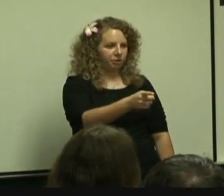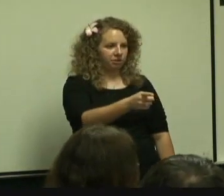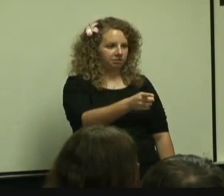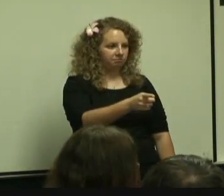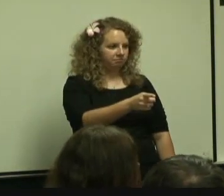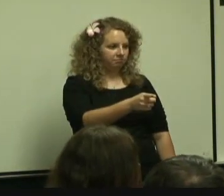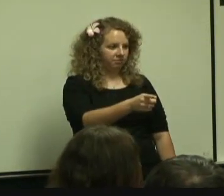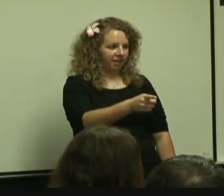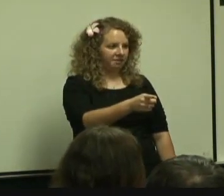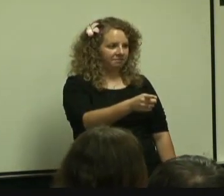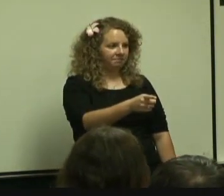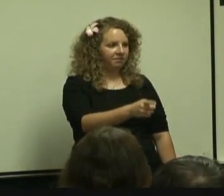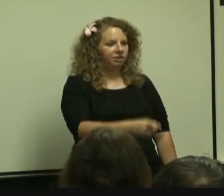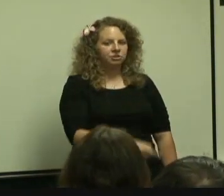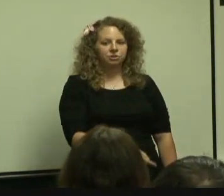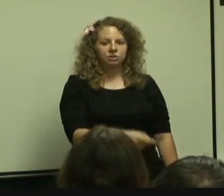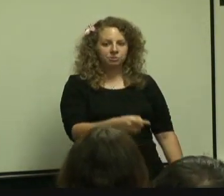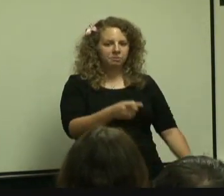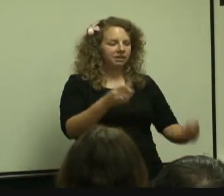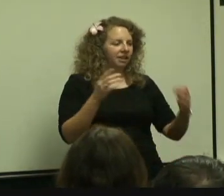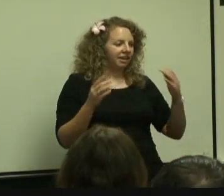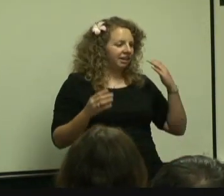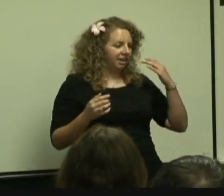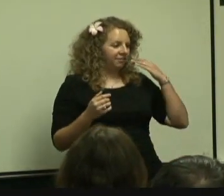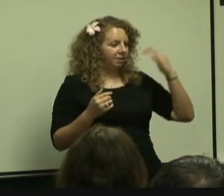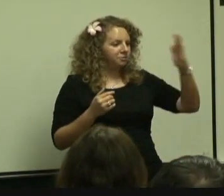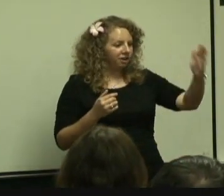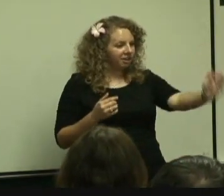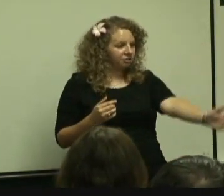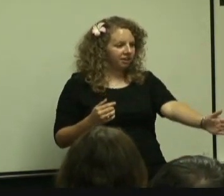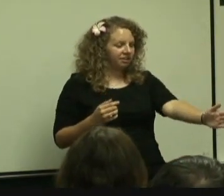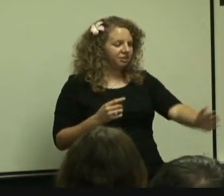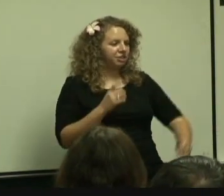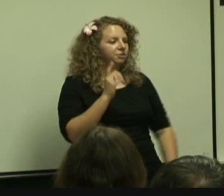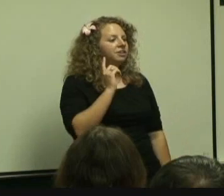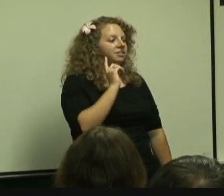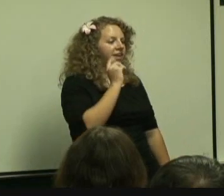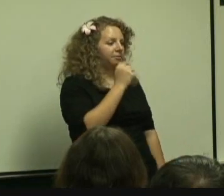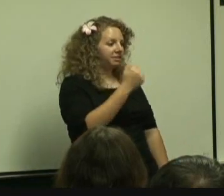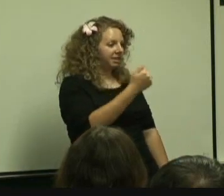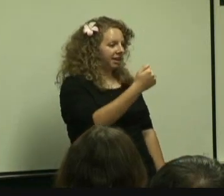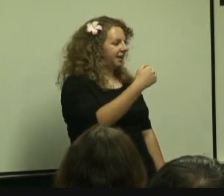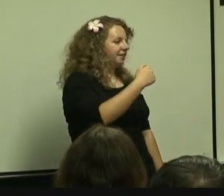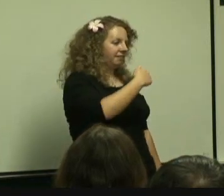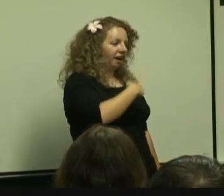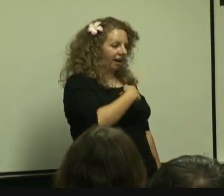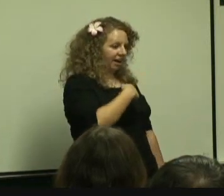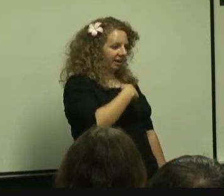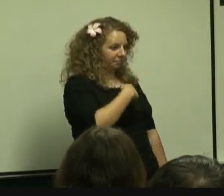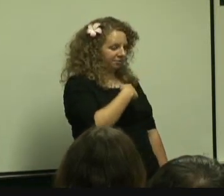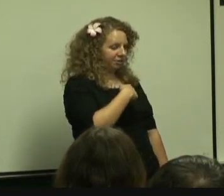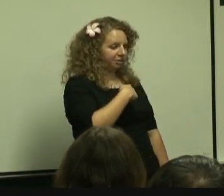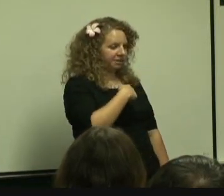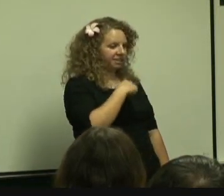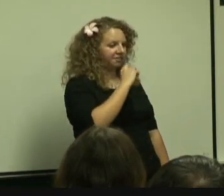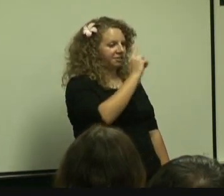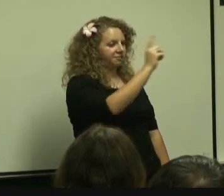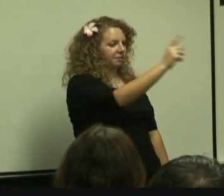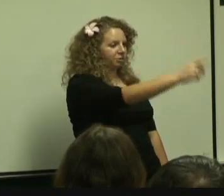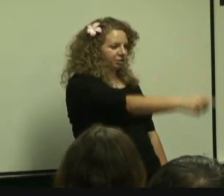person. Okay, so this would be like if I'm talking directly to you, then I would say I'm referring to myself, and if I point